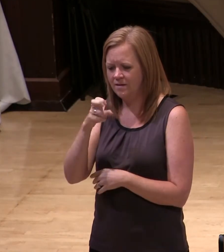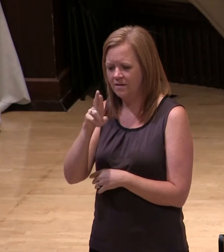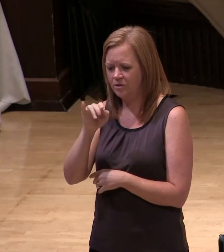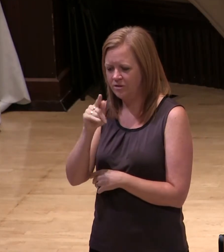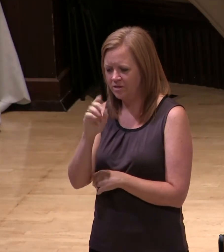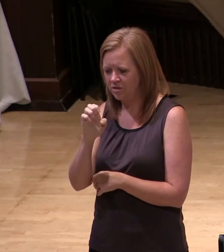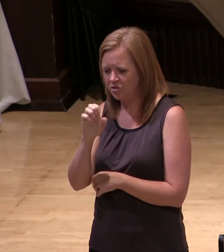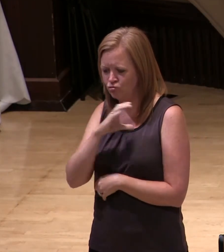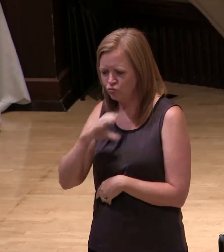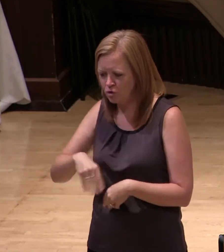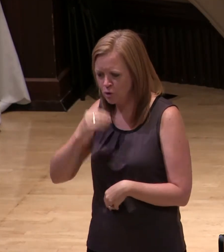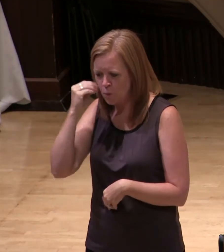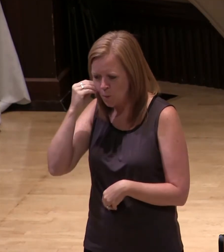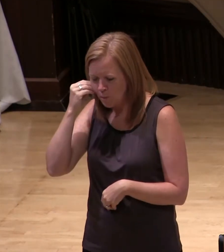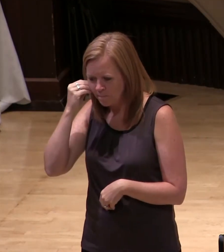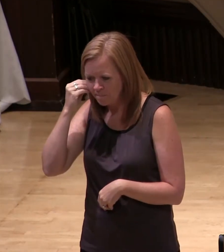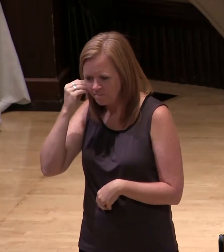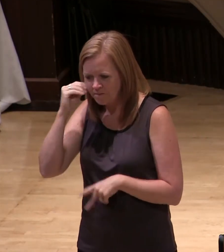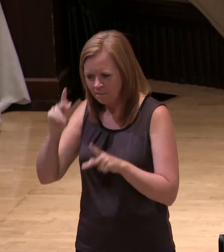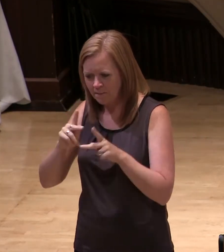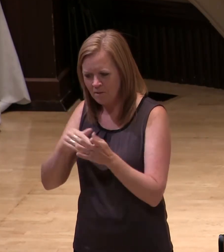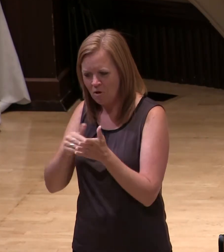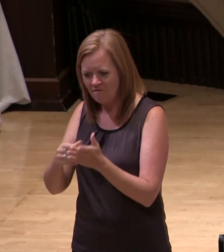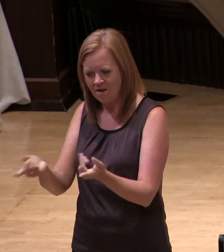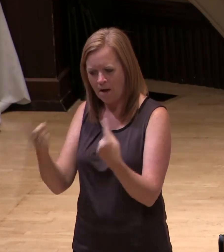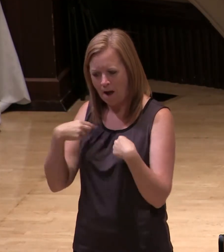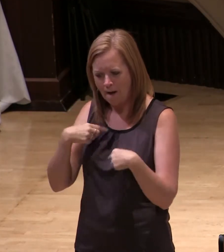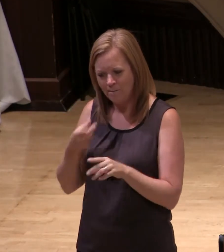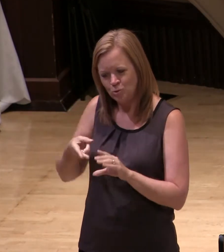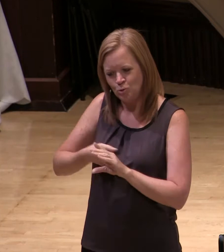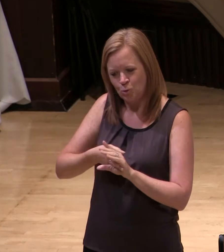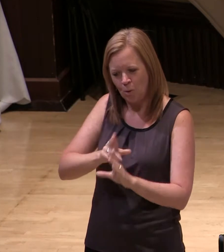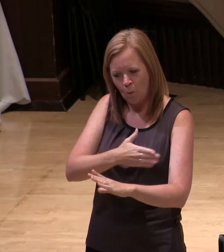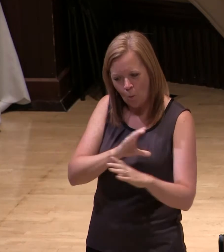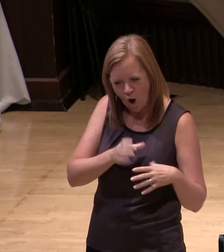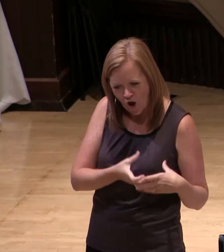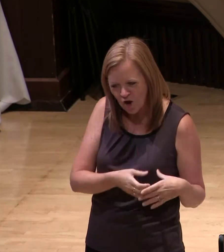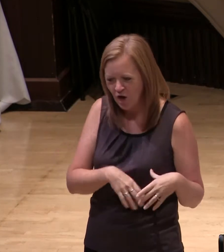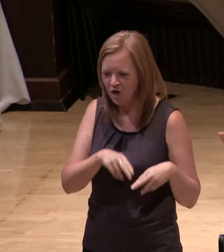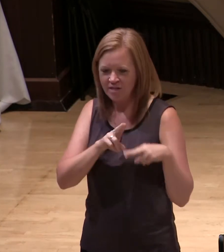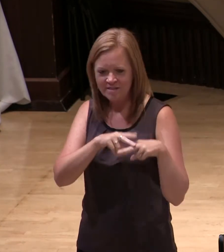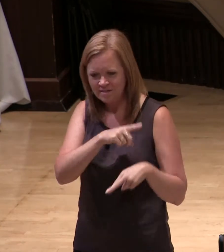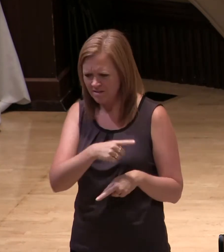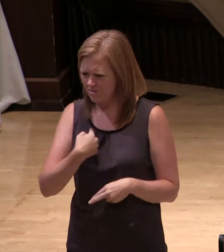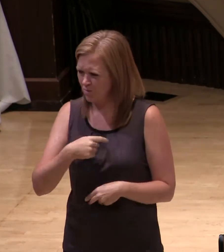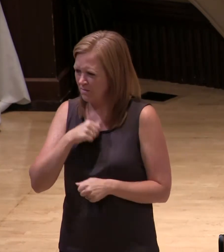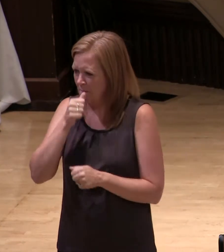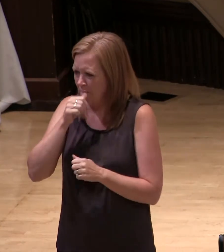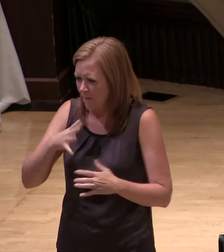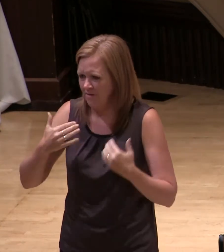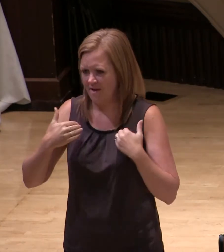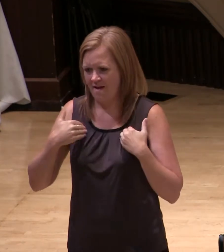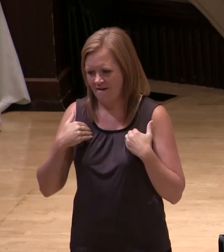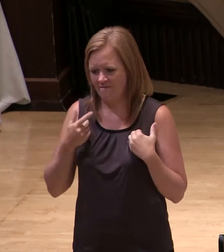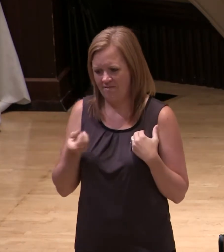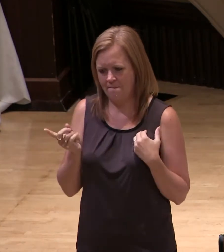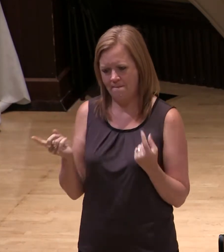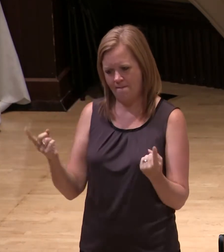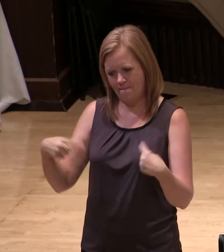Sue, they're not here today, but they often sing in the choir, and Tom sits back there. But we are so blessed with the Heritage Christian